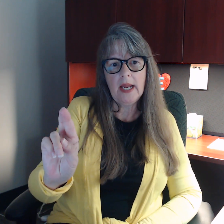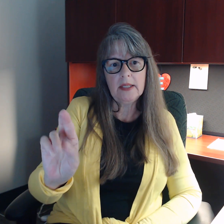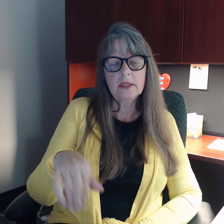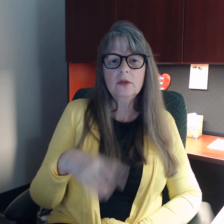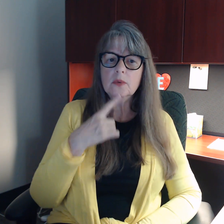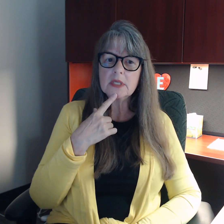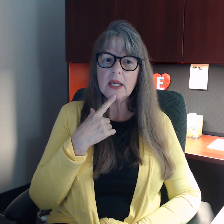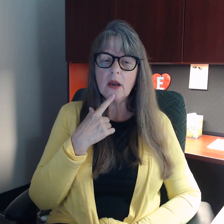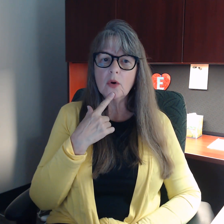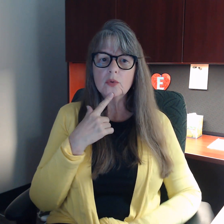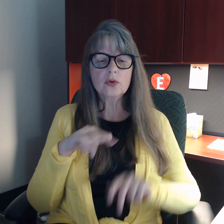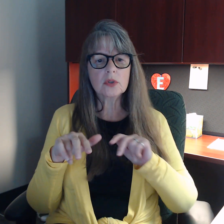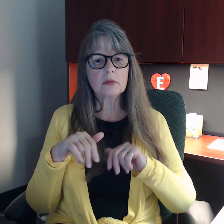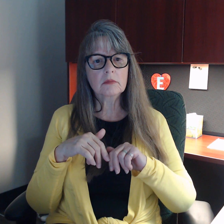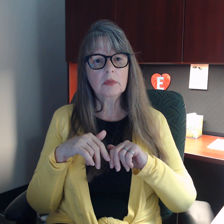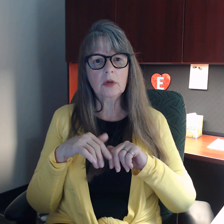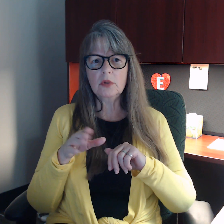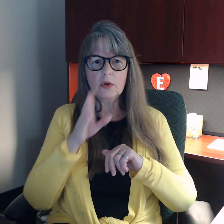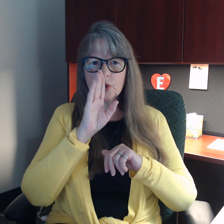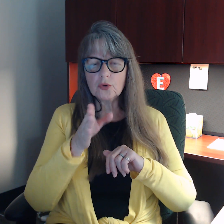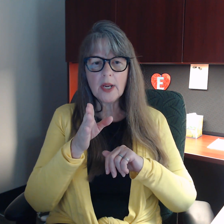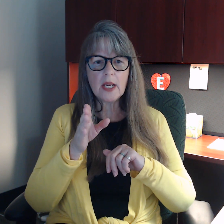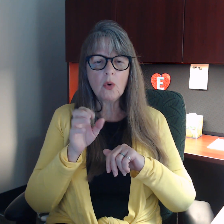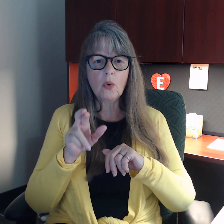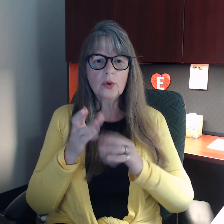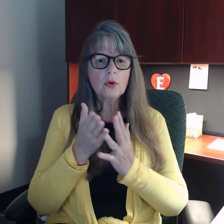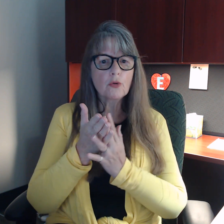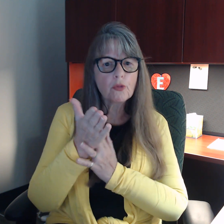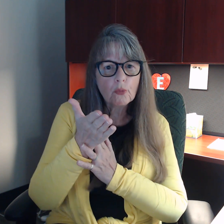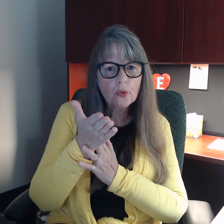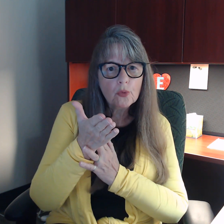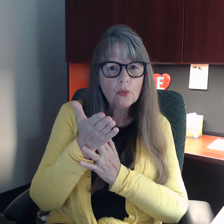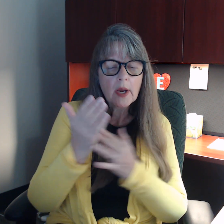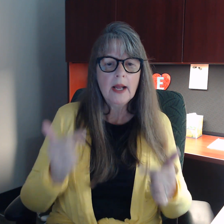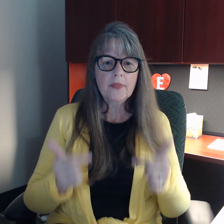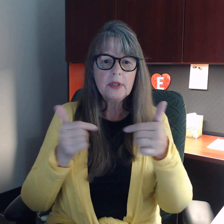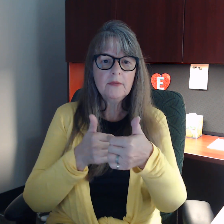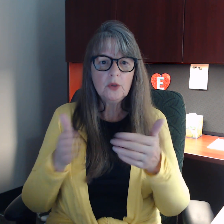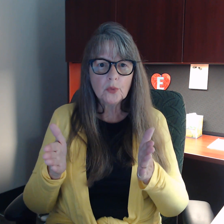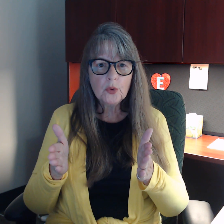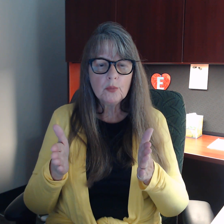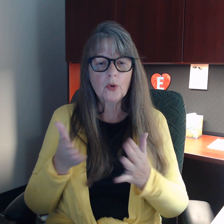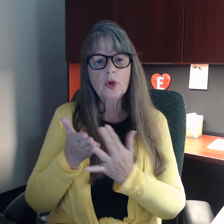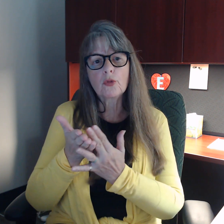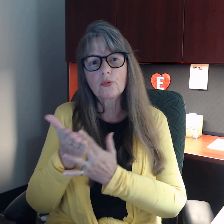right. You would say, oh, you just, you go straight, or you go through the living room, or you go through